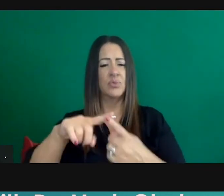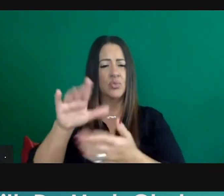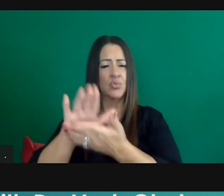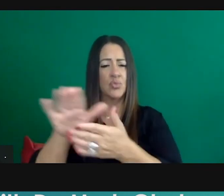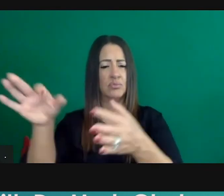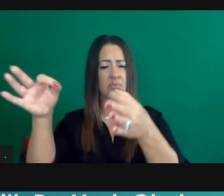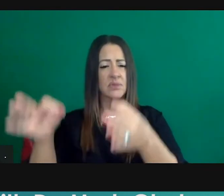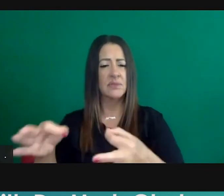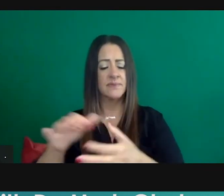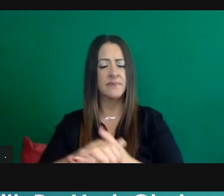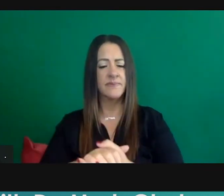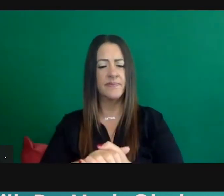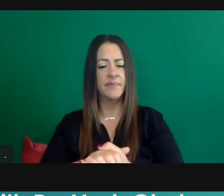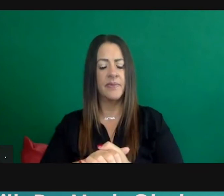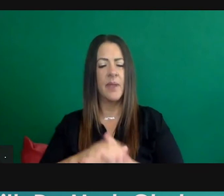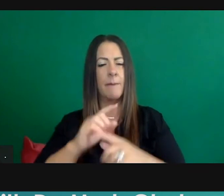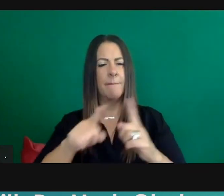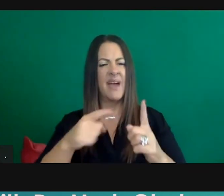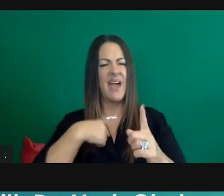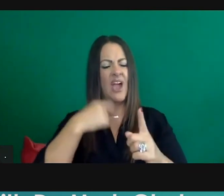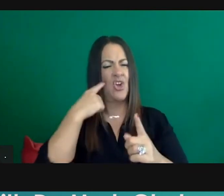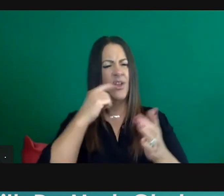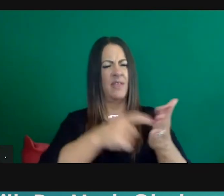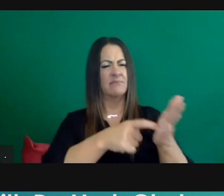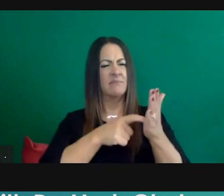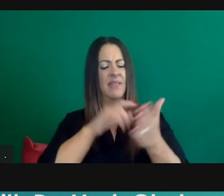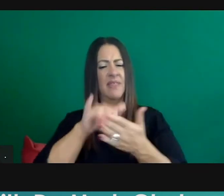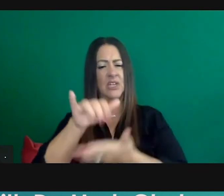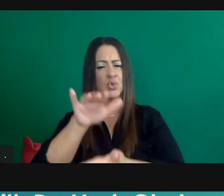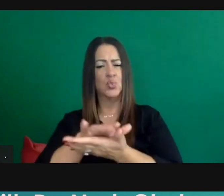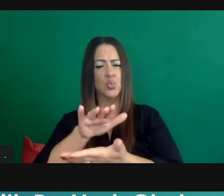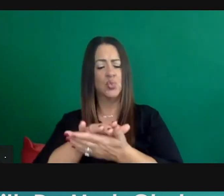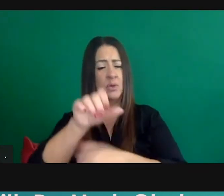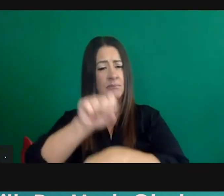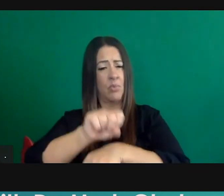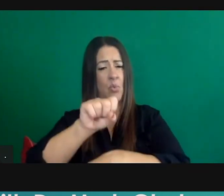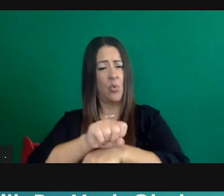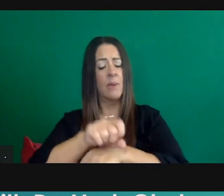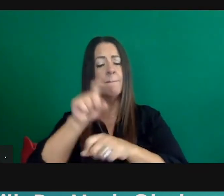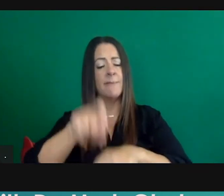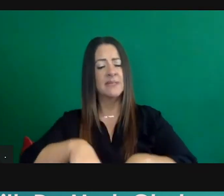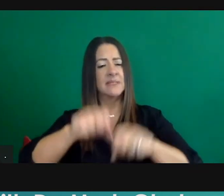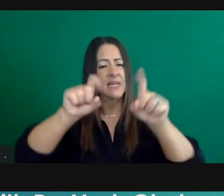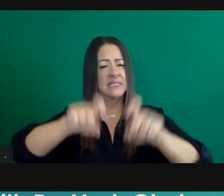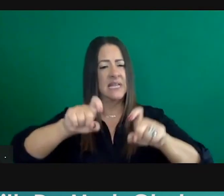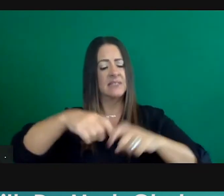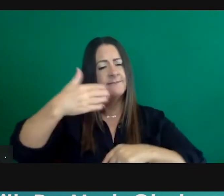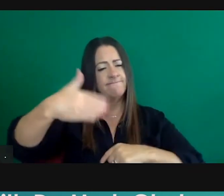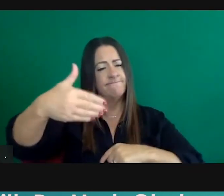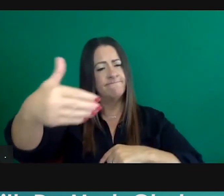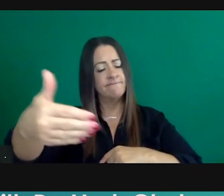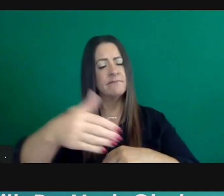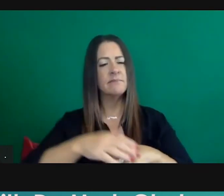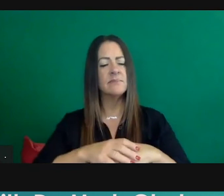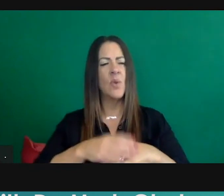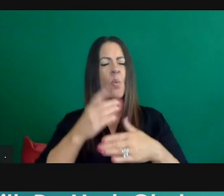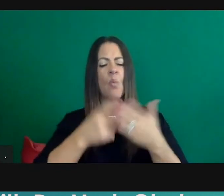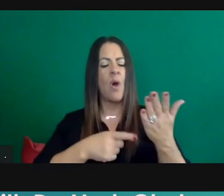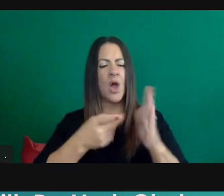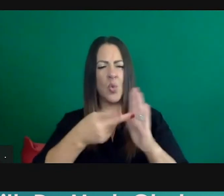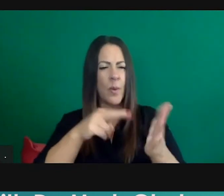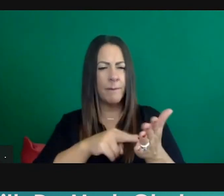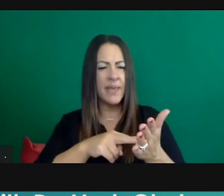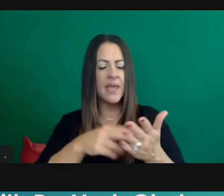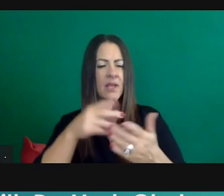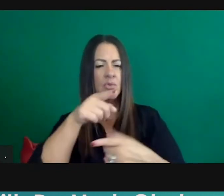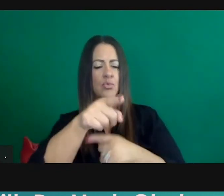conference that there is a requirement that school employees are tested on a rotating basis. So I was wondering if you can fill us in on what exactly is the